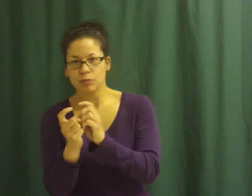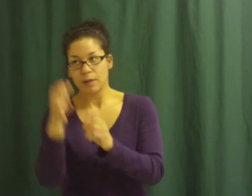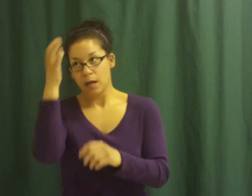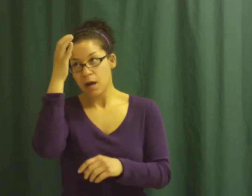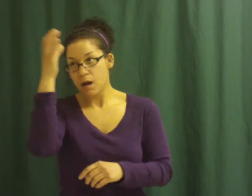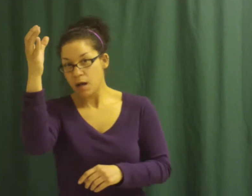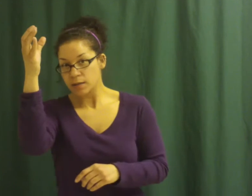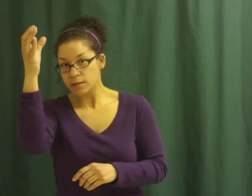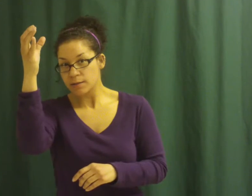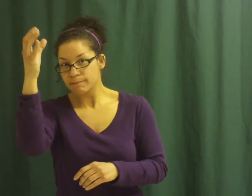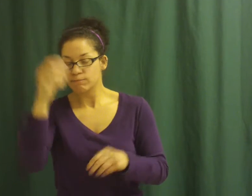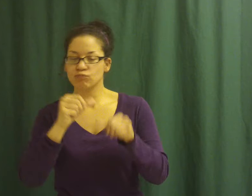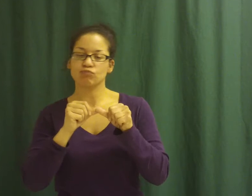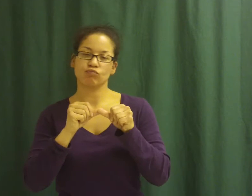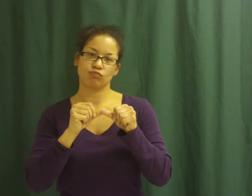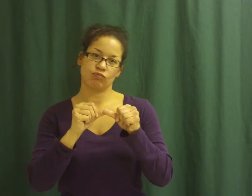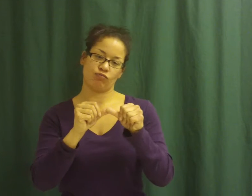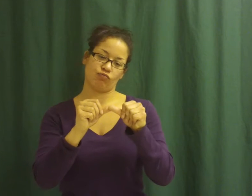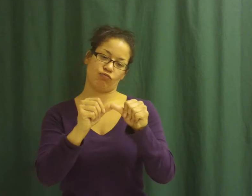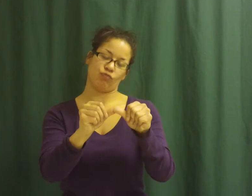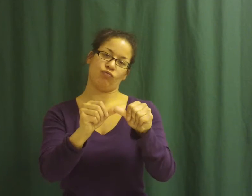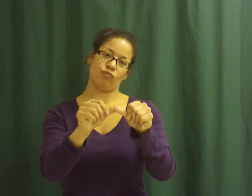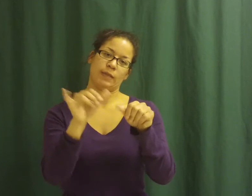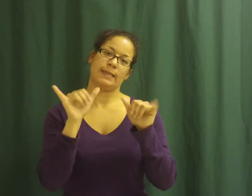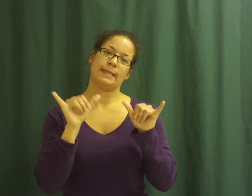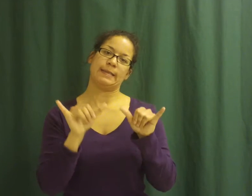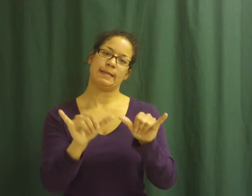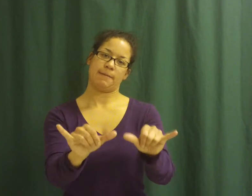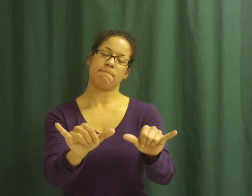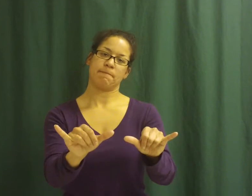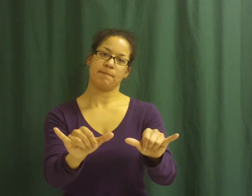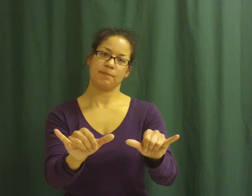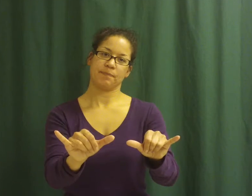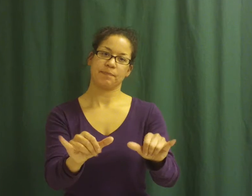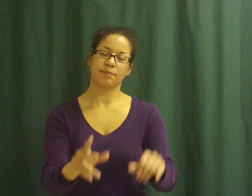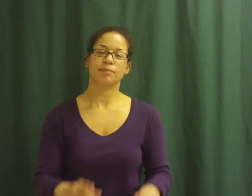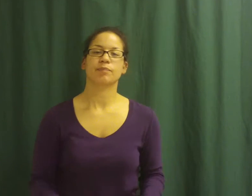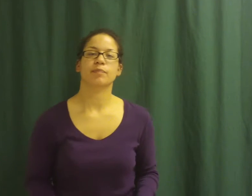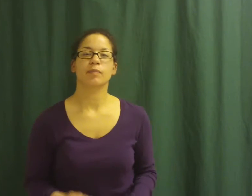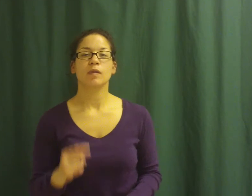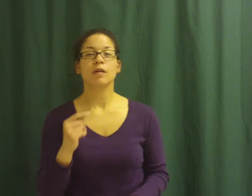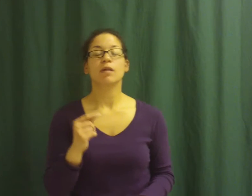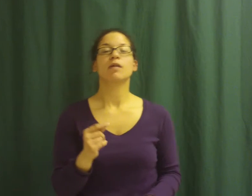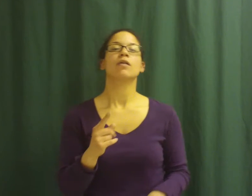As an example, consider the 6 pillars of character